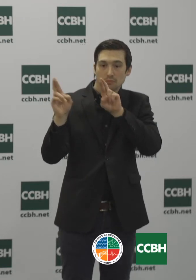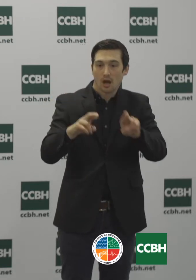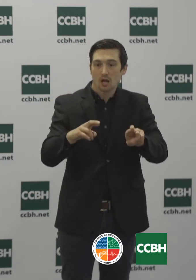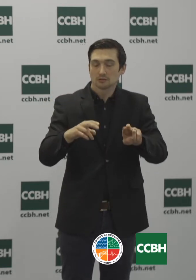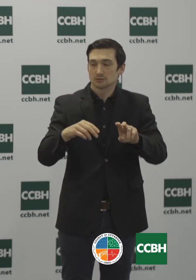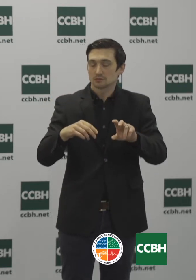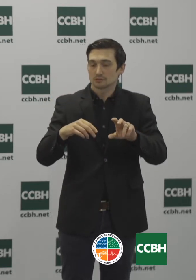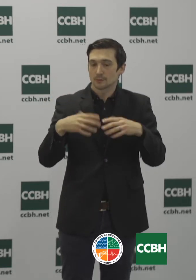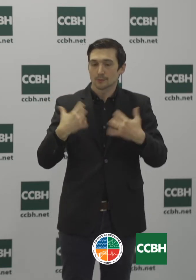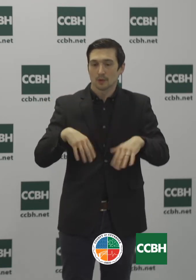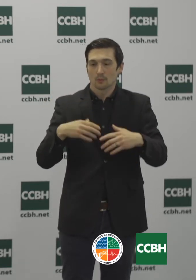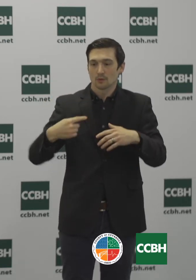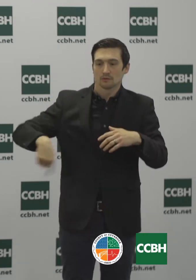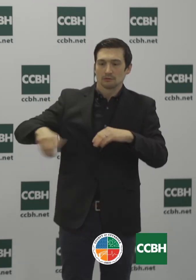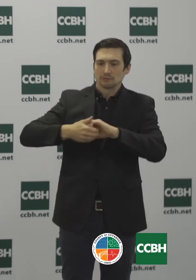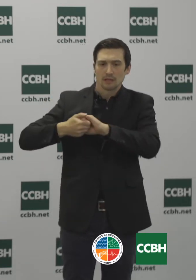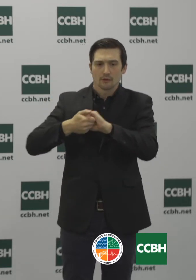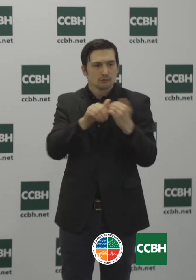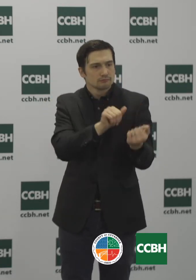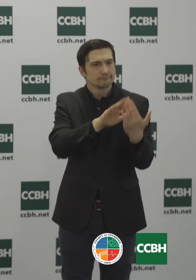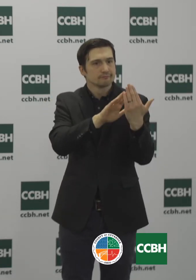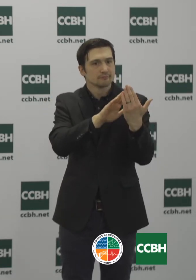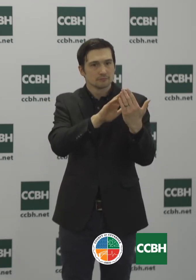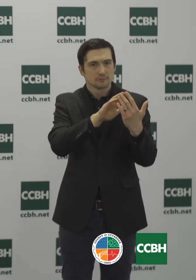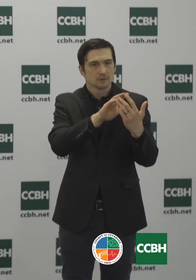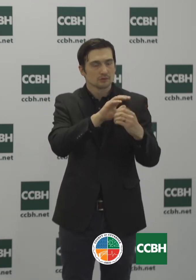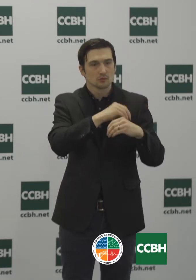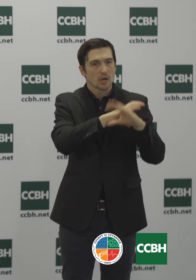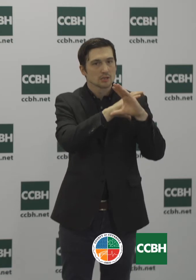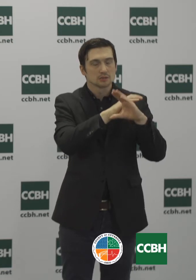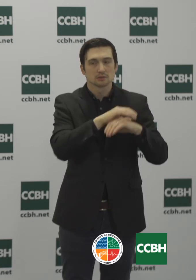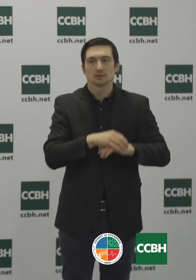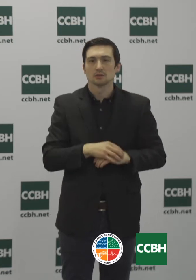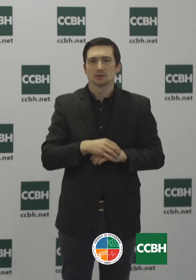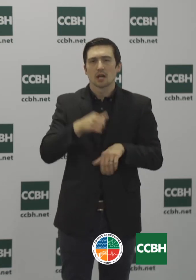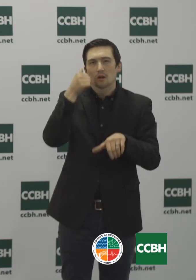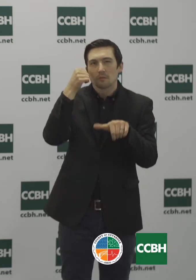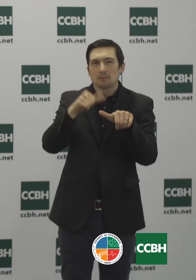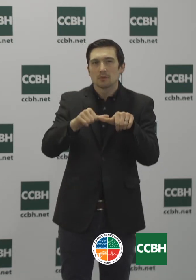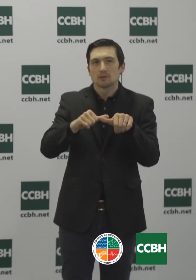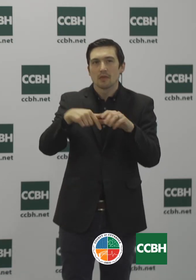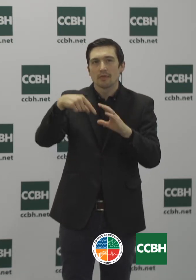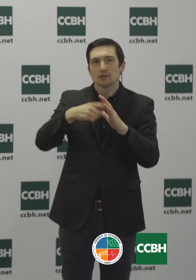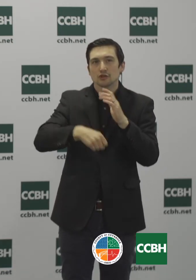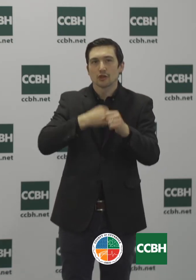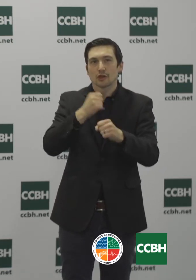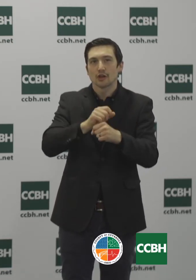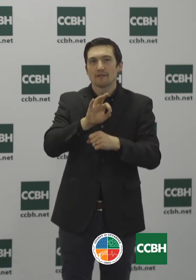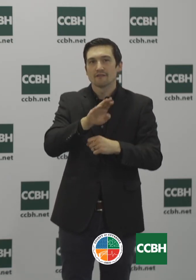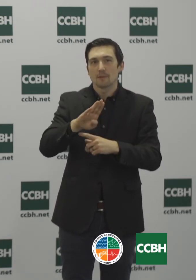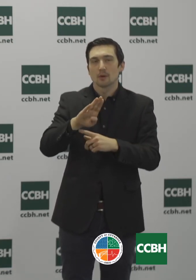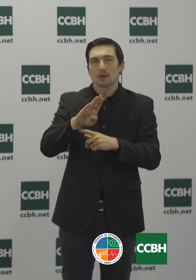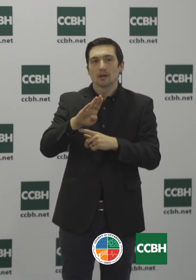this unprecedented public health emergency. I'm reminded that in late February, I was at Metro Health